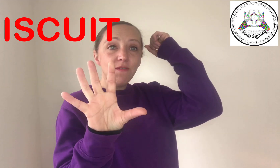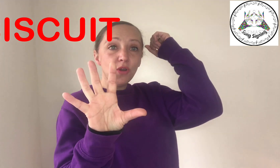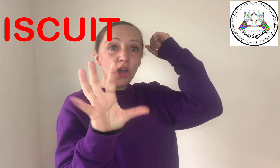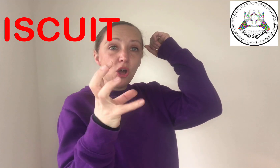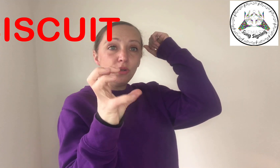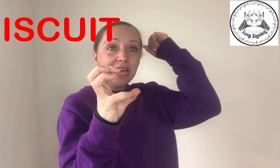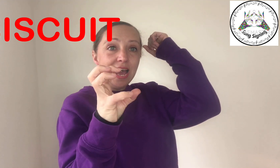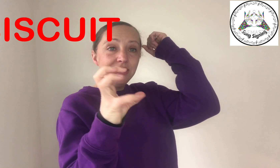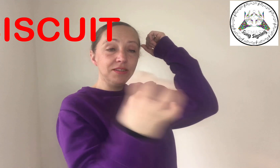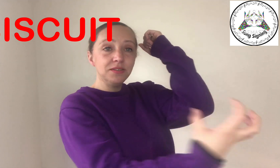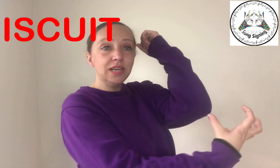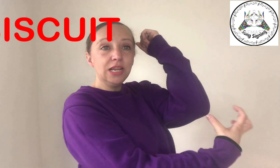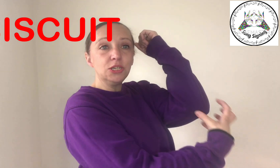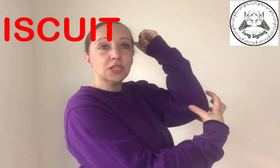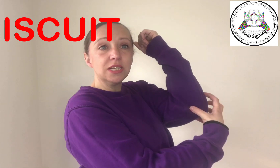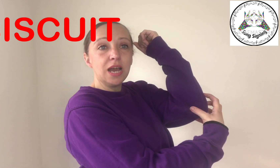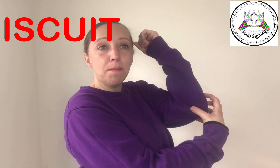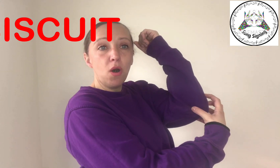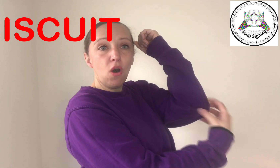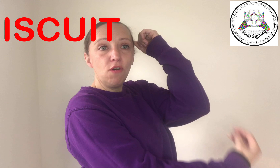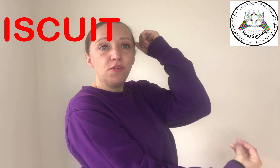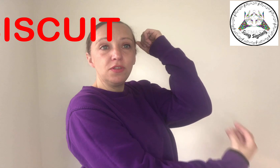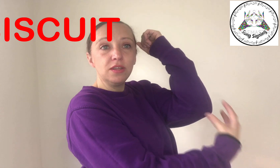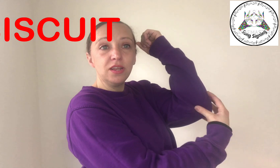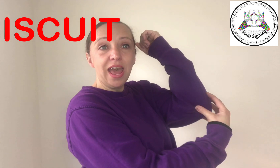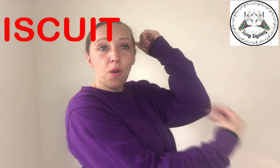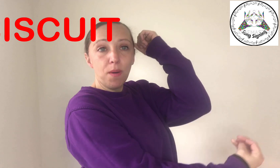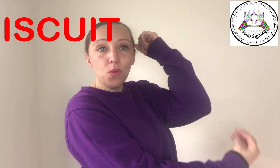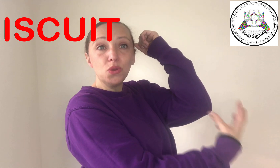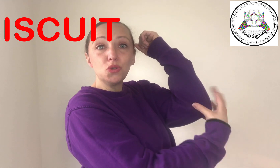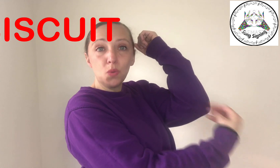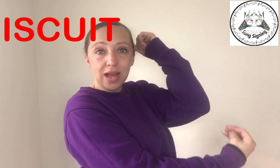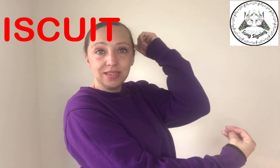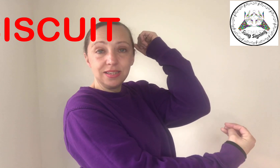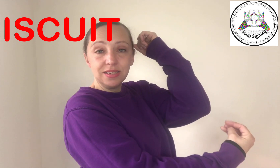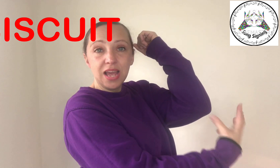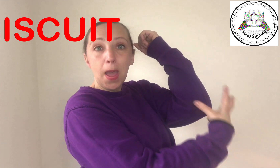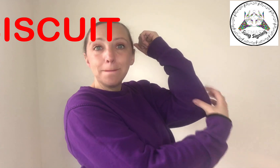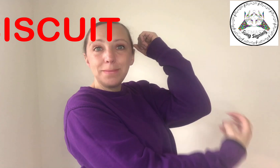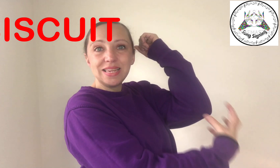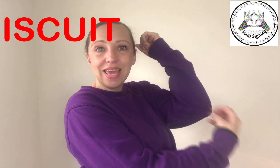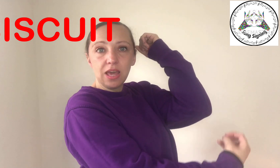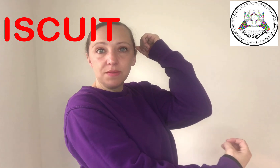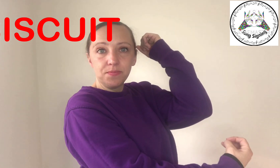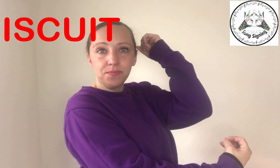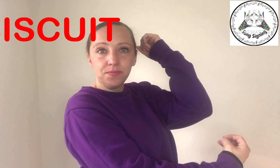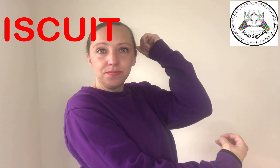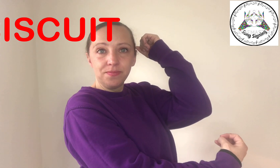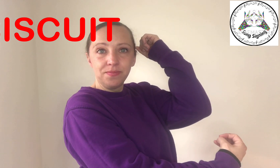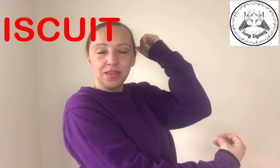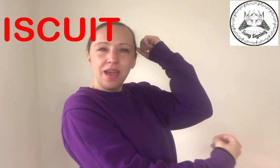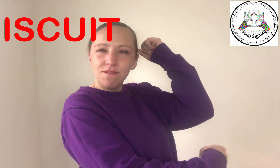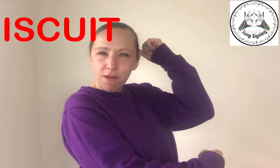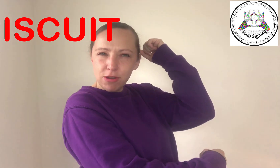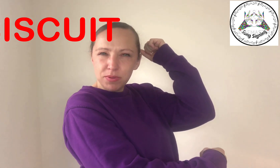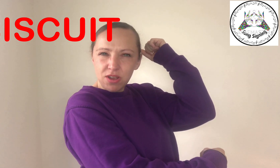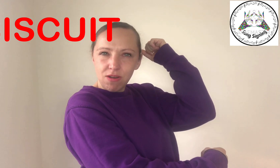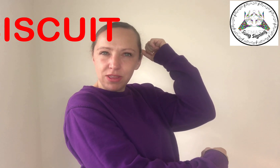your curled hand and you're just gonna come off of the elbow twice. Biscuit. Very bizarre, this